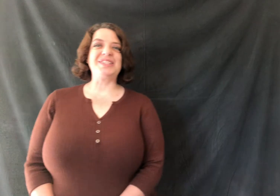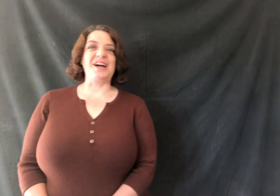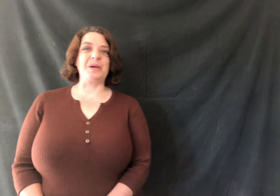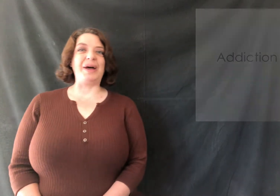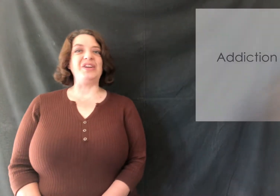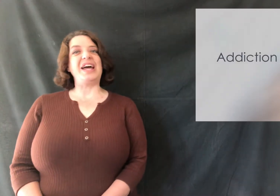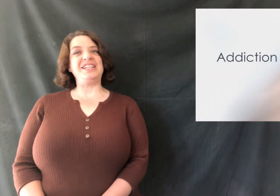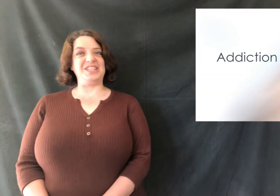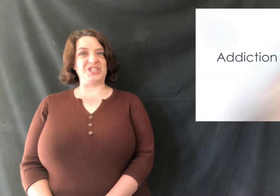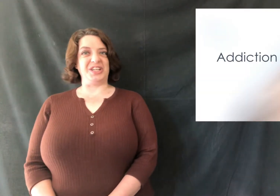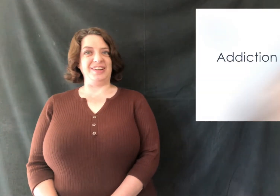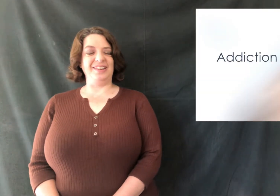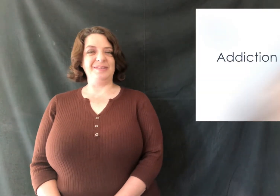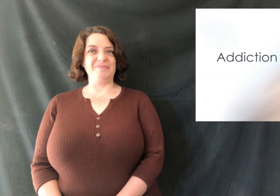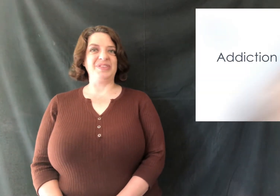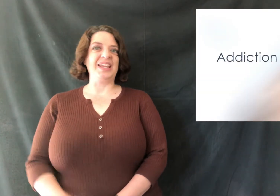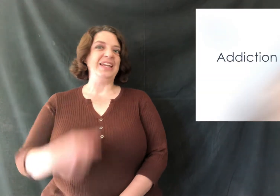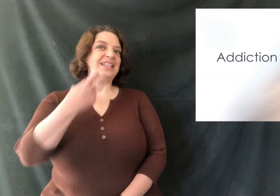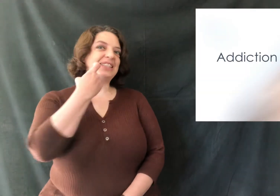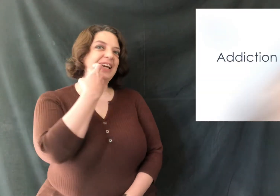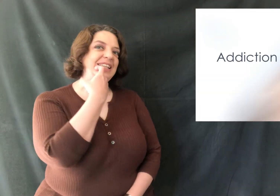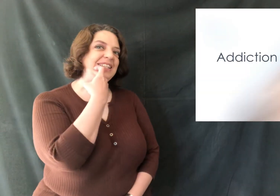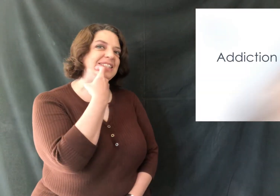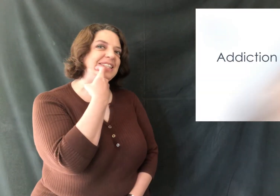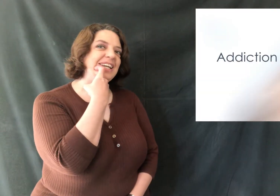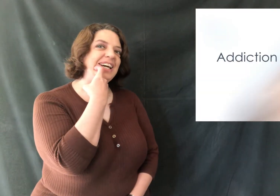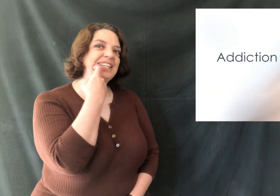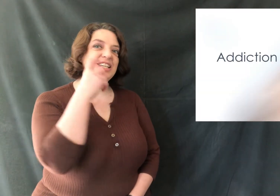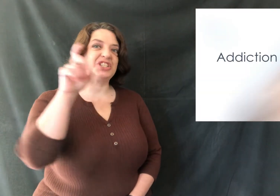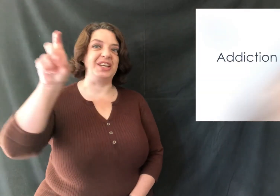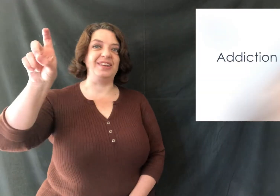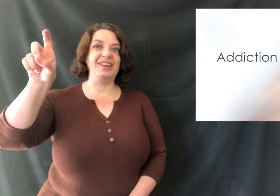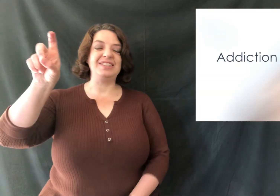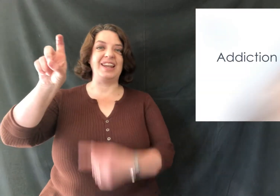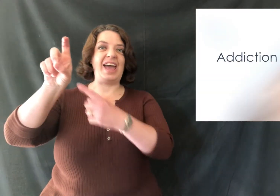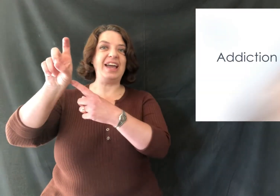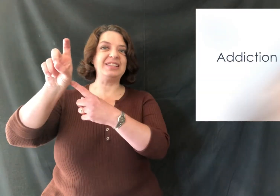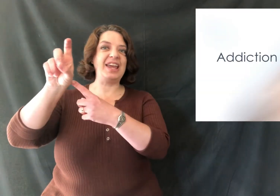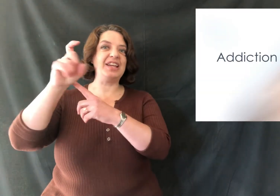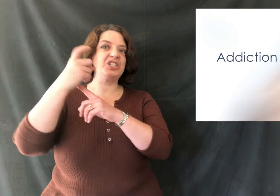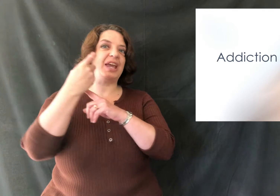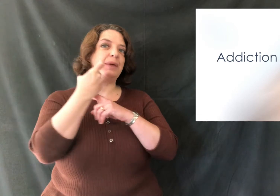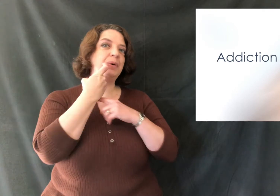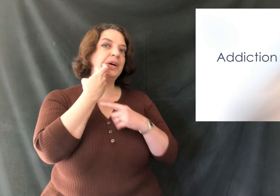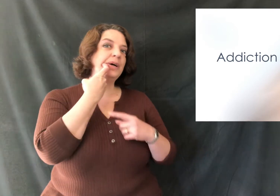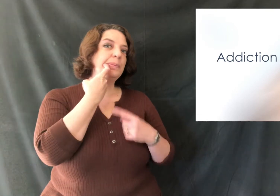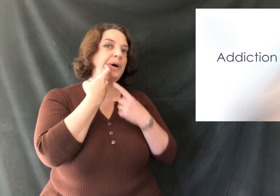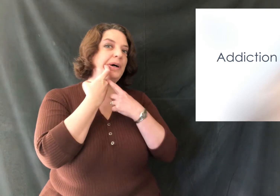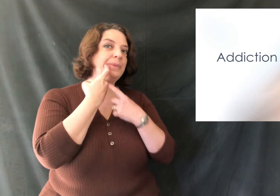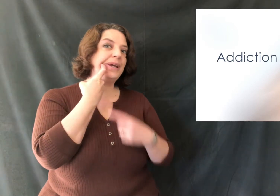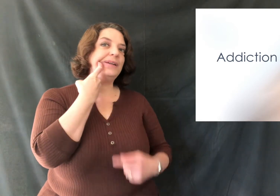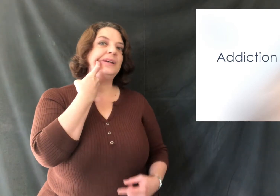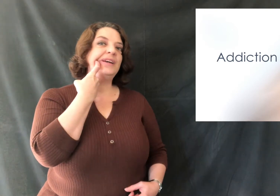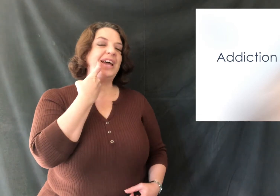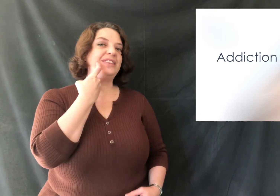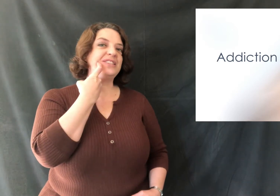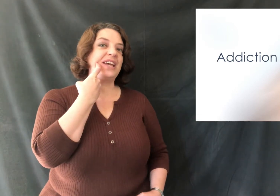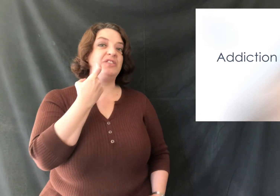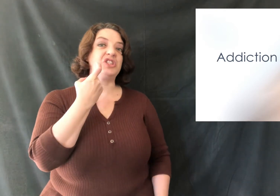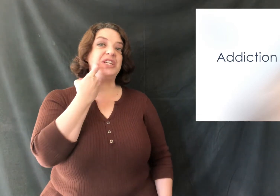talk about addiction. The sign is addiction. It's an X hand shape, palm in at the side of your cheek. It